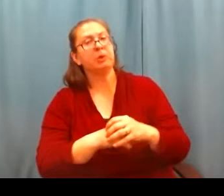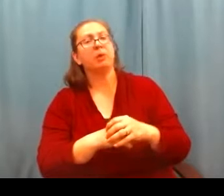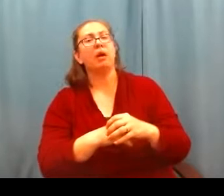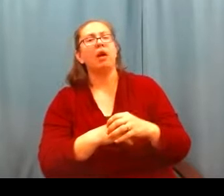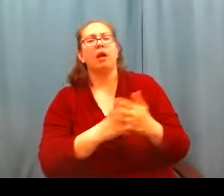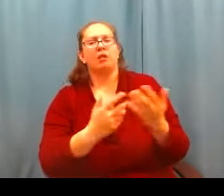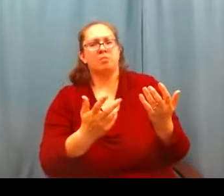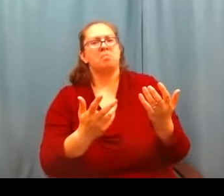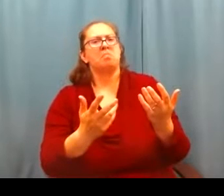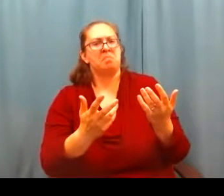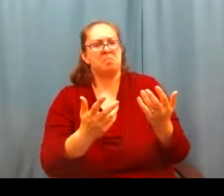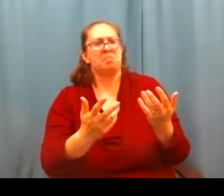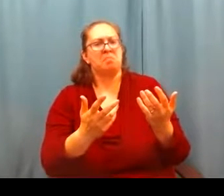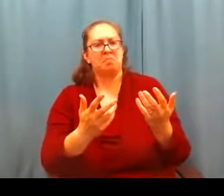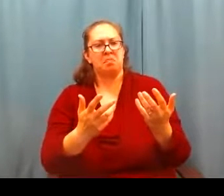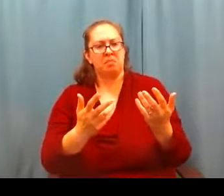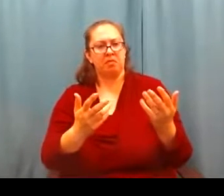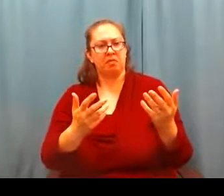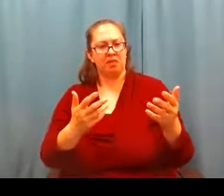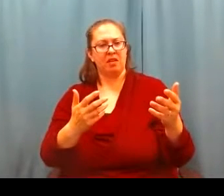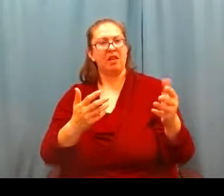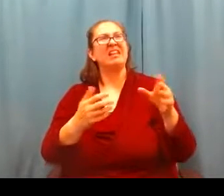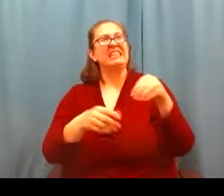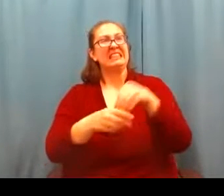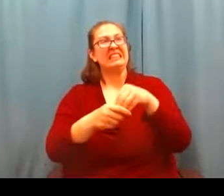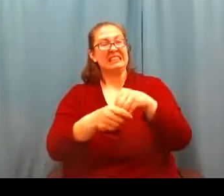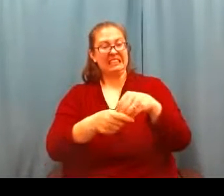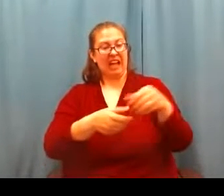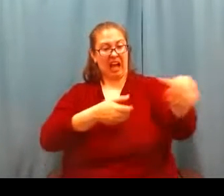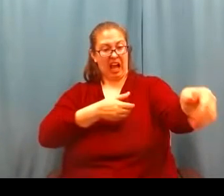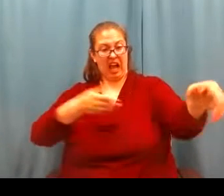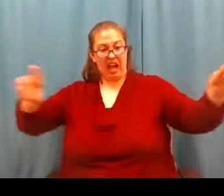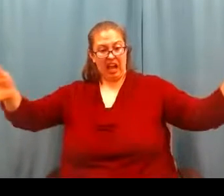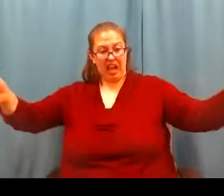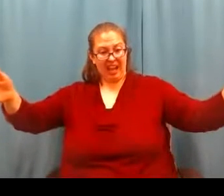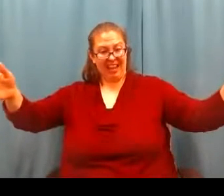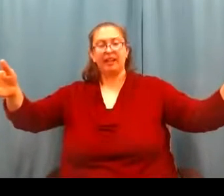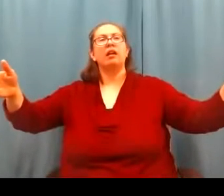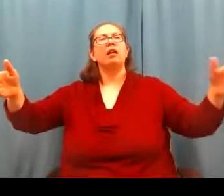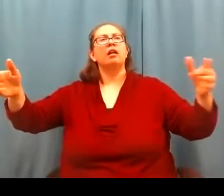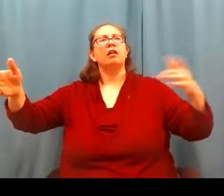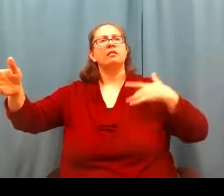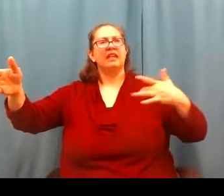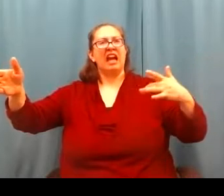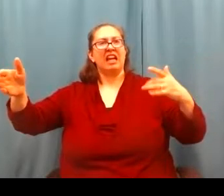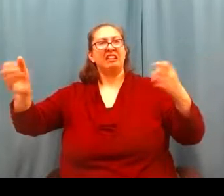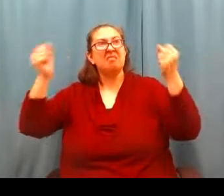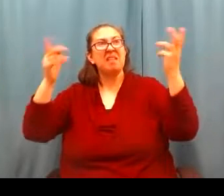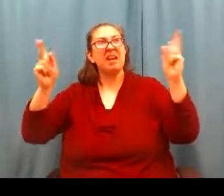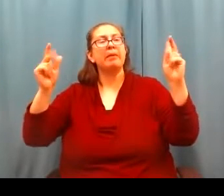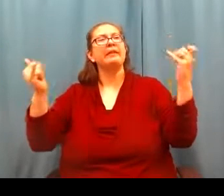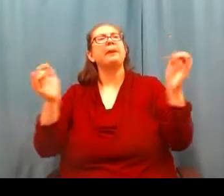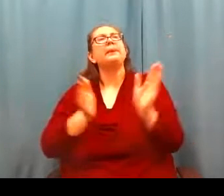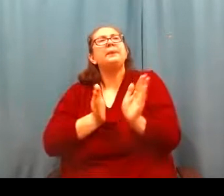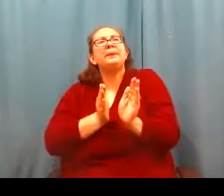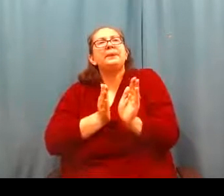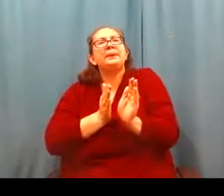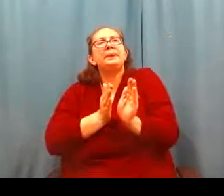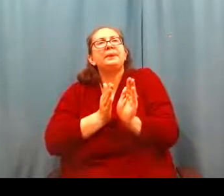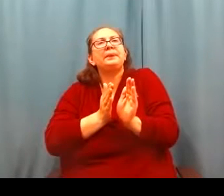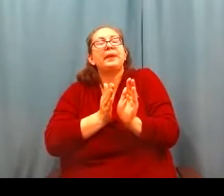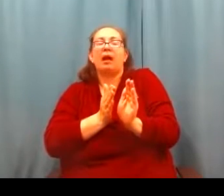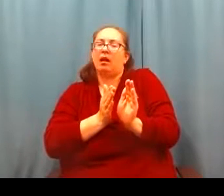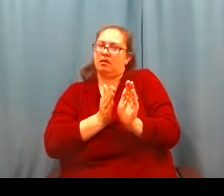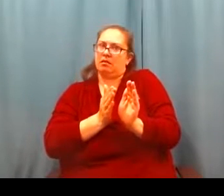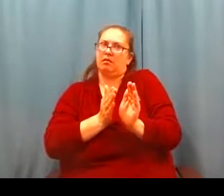a much reduced occupancy when they comply with the social distancing. And I know that will be a struggle